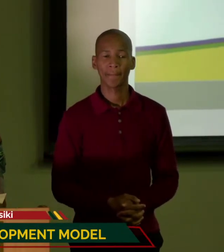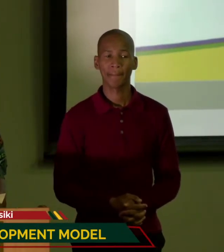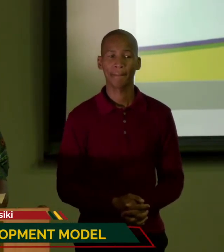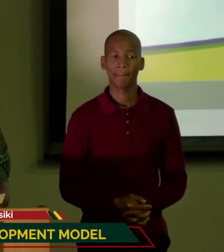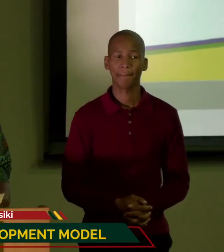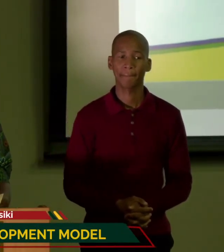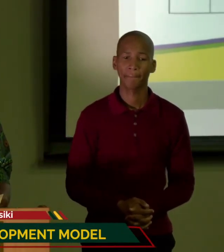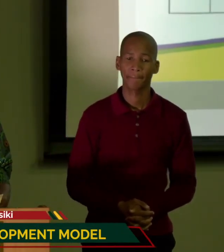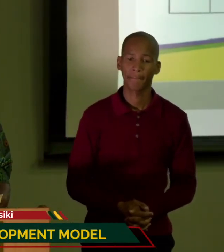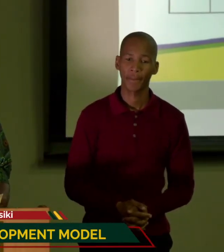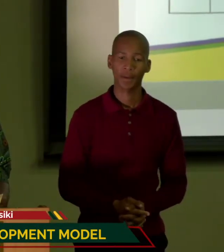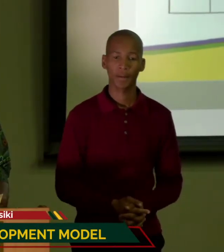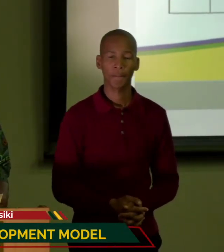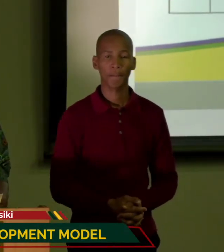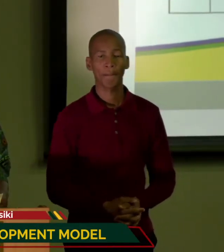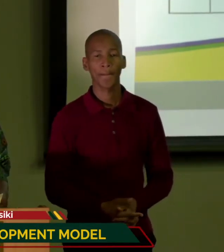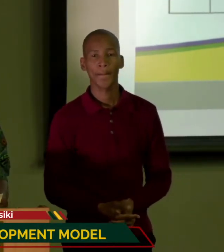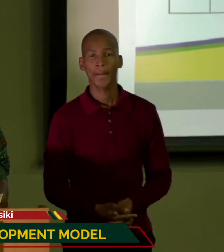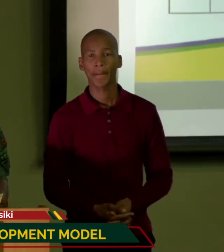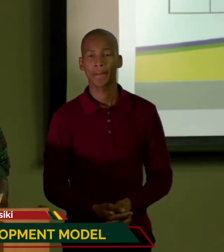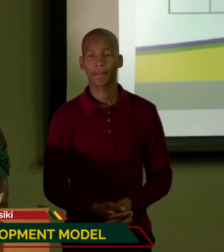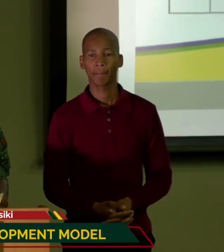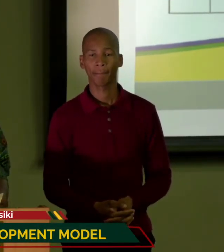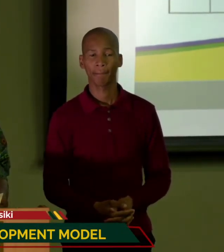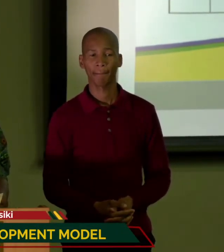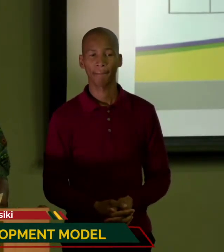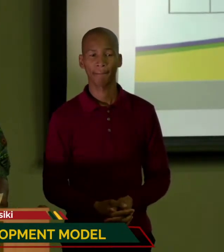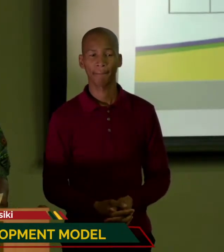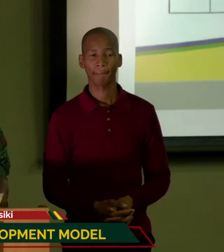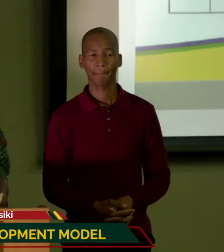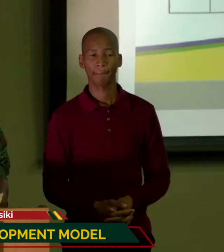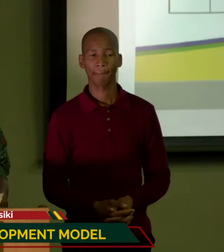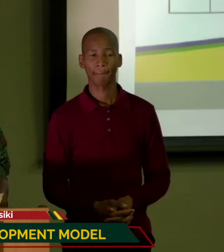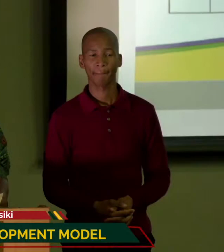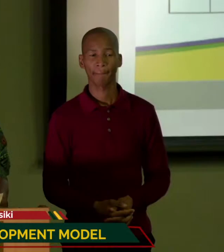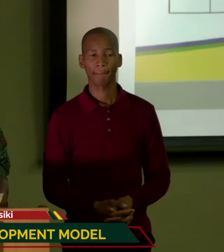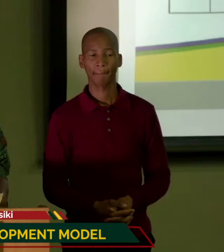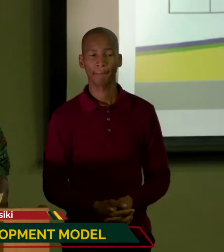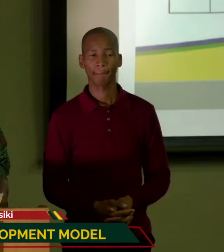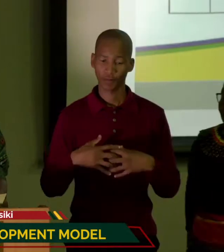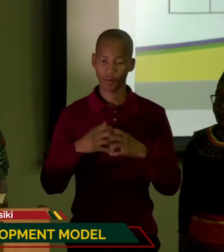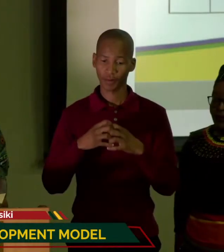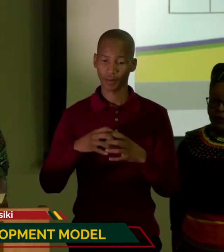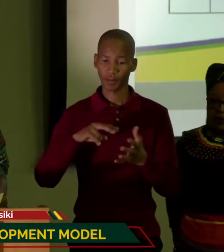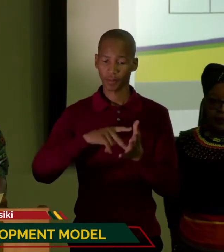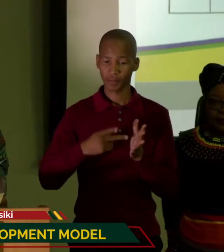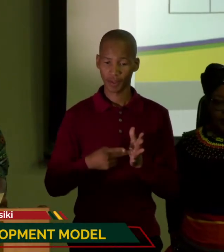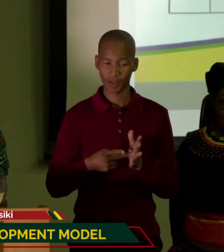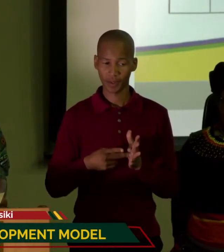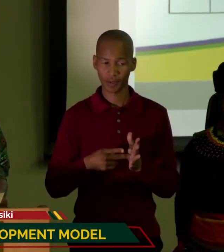Then, on the implementation plan, uthe manje